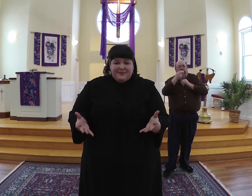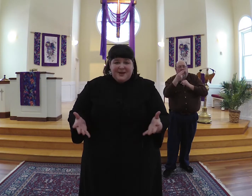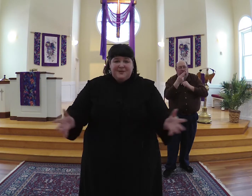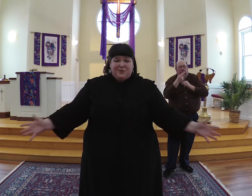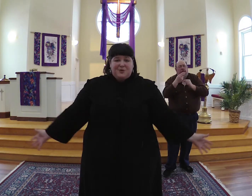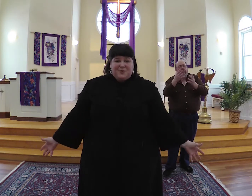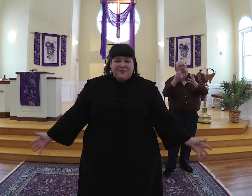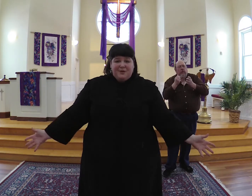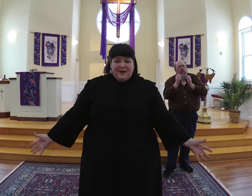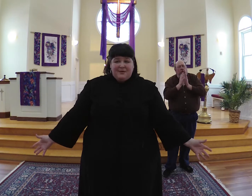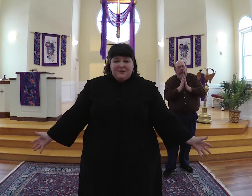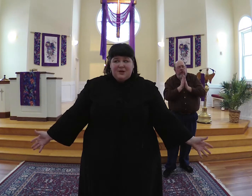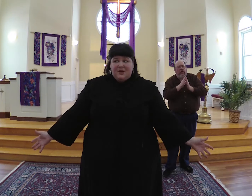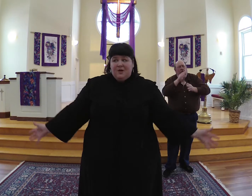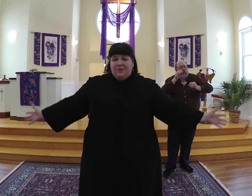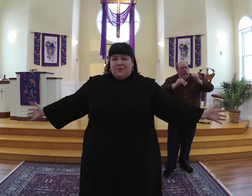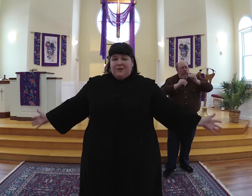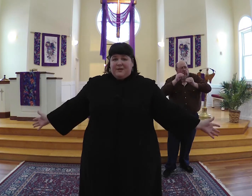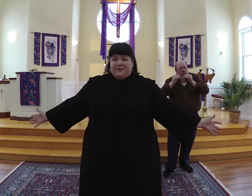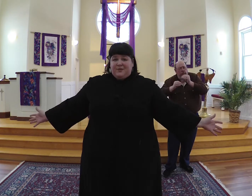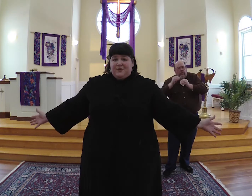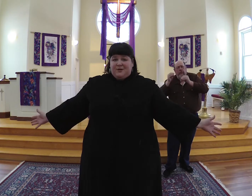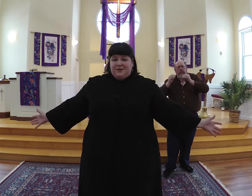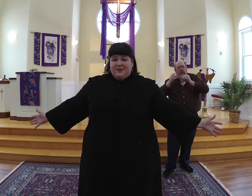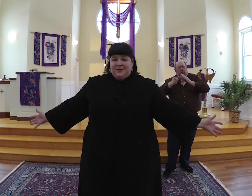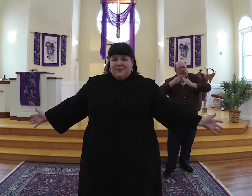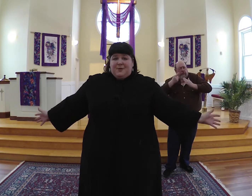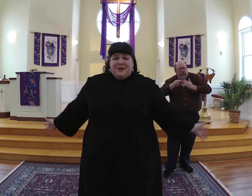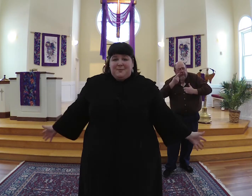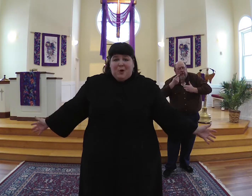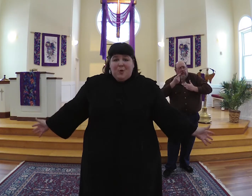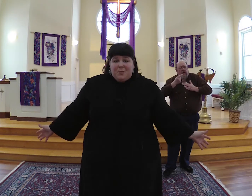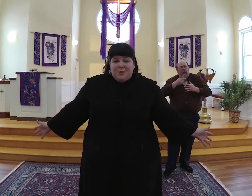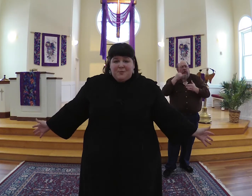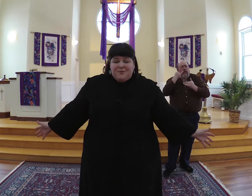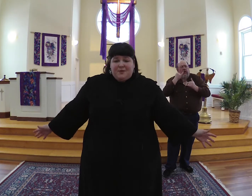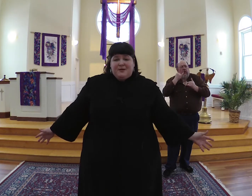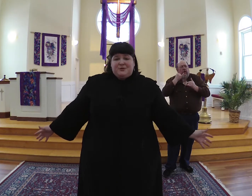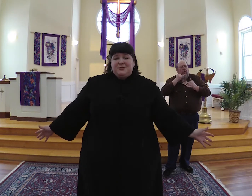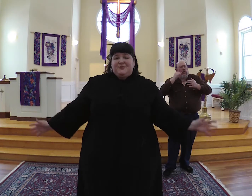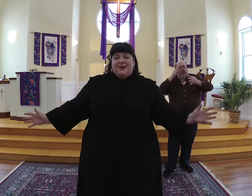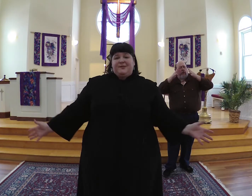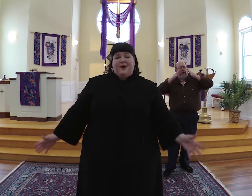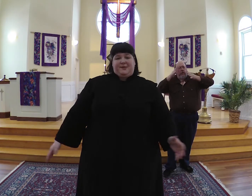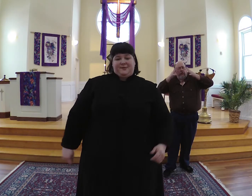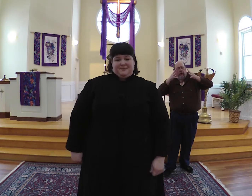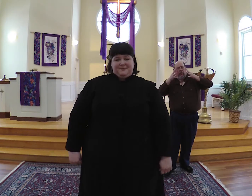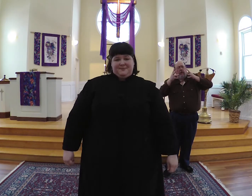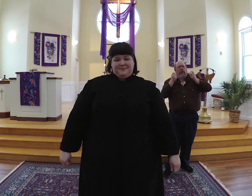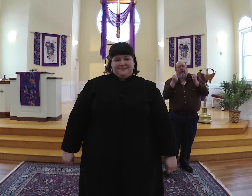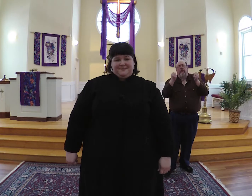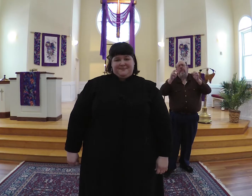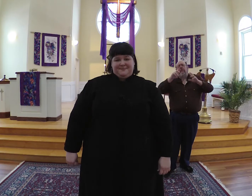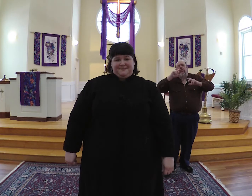pray sometimes while you're moving around, or if you want to make up your own one while you're moving around too, that's